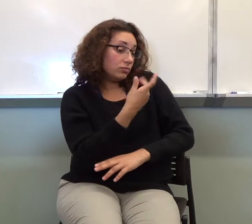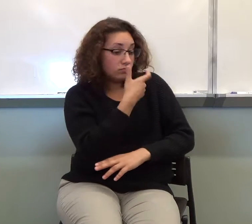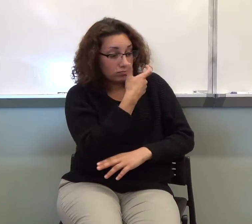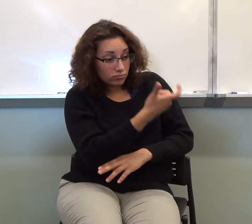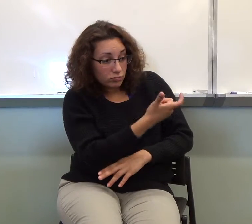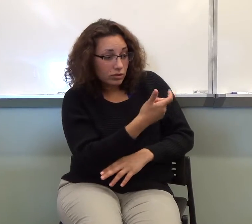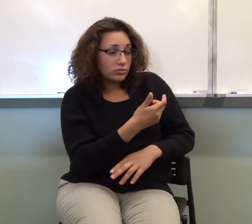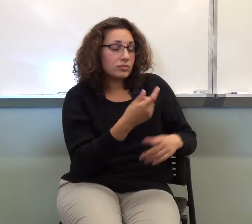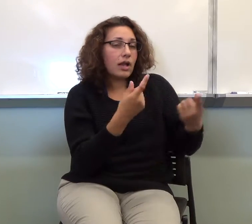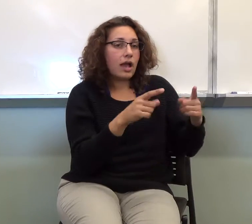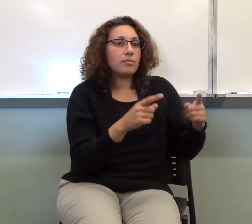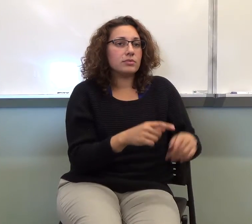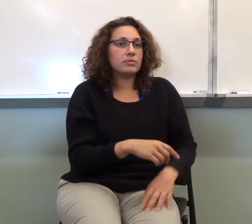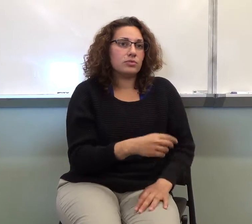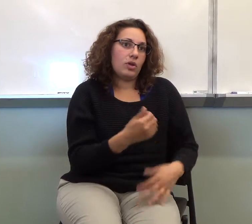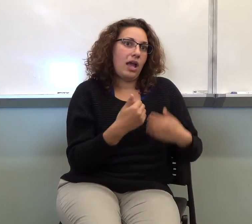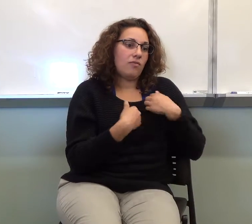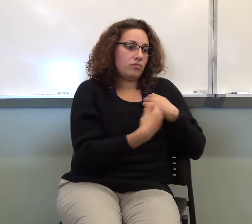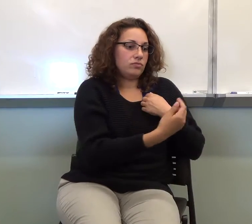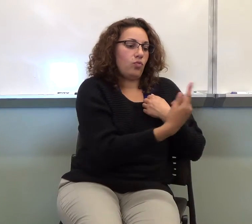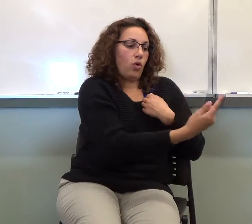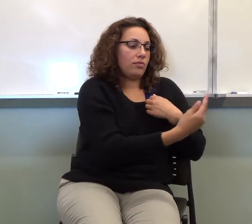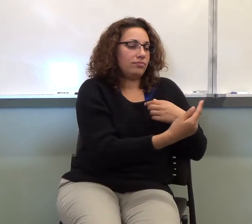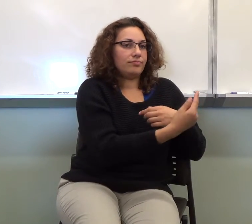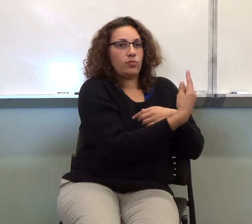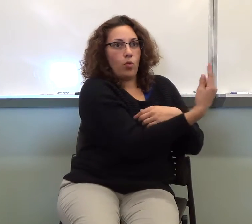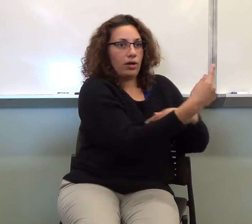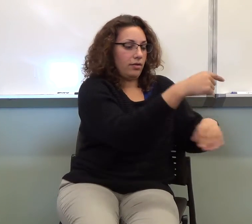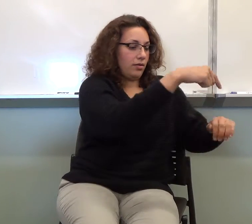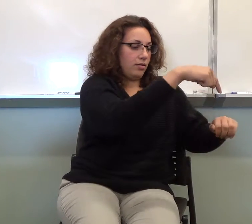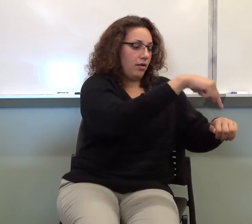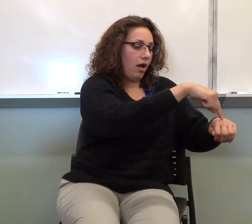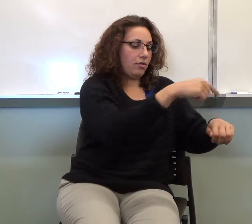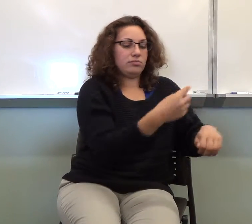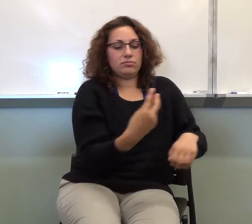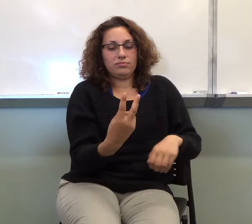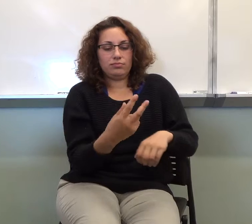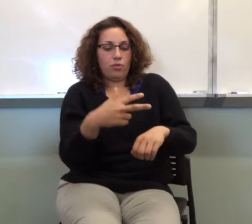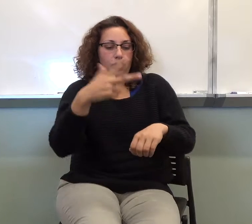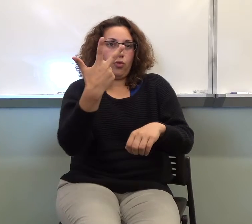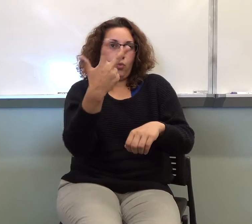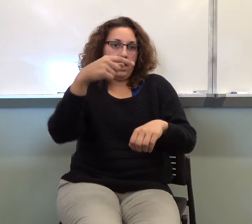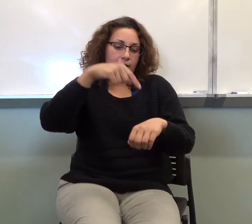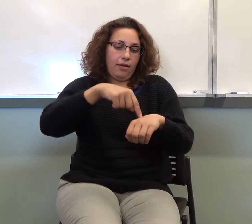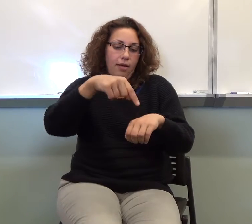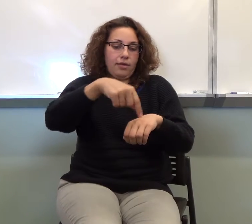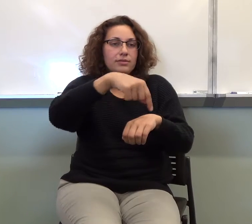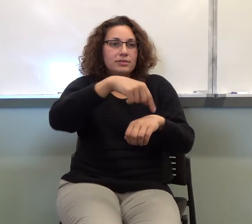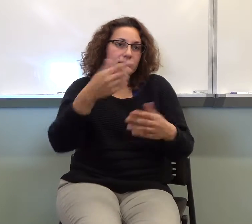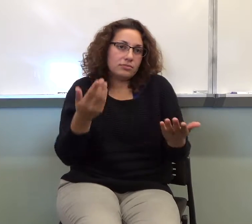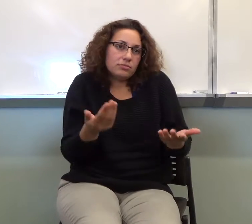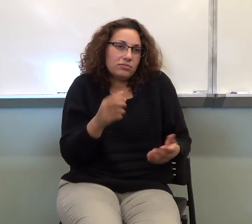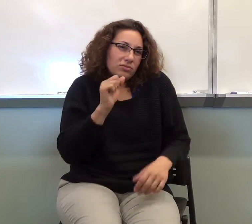one with a 1 dot on it, one with 3 dots on it. Okay, you can see it. There it is. That's an observable outcome.